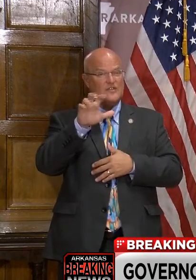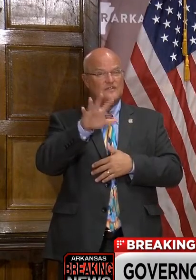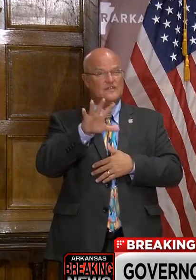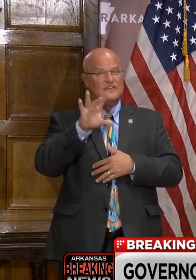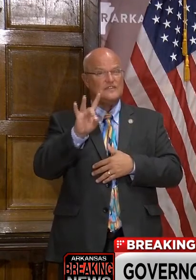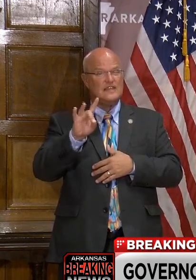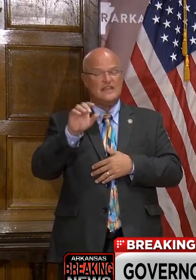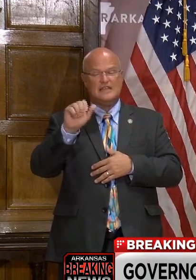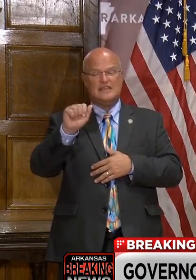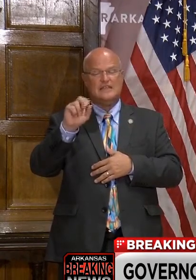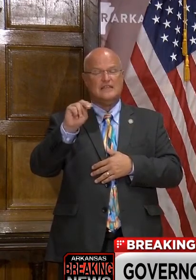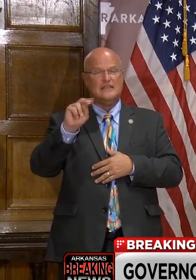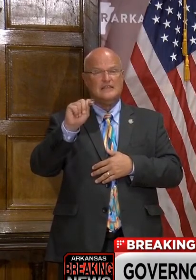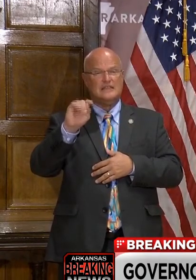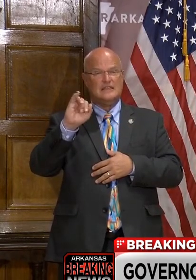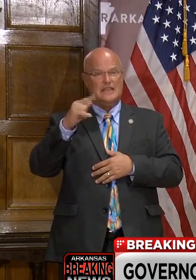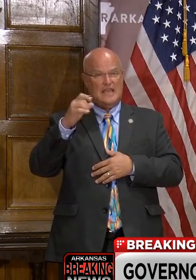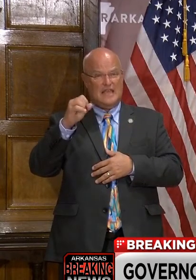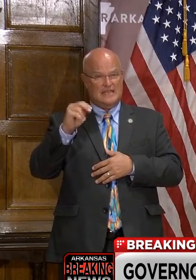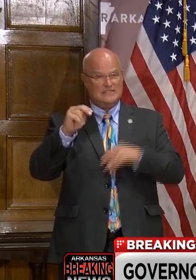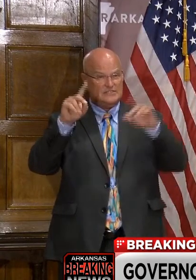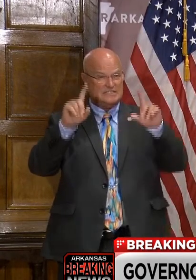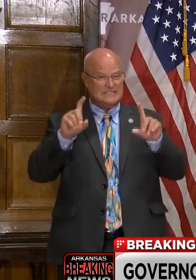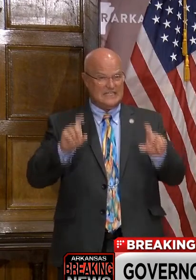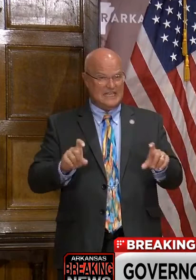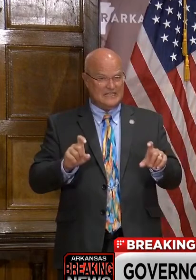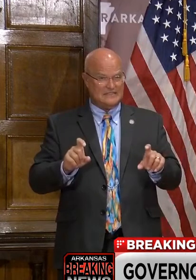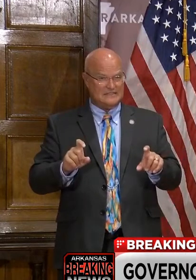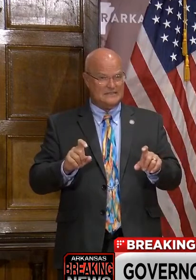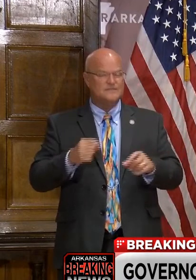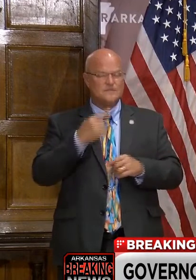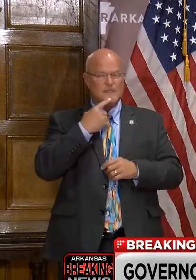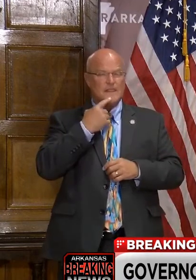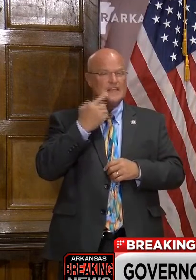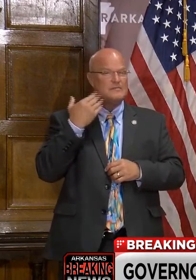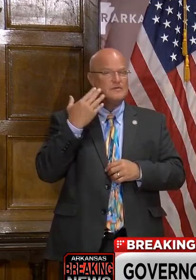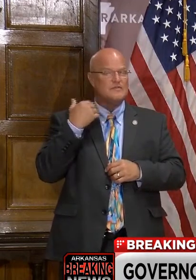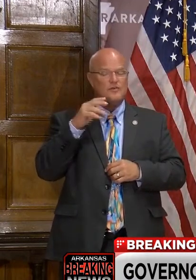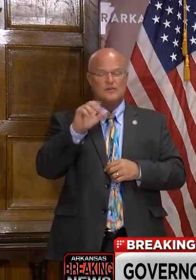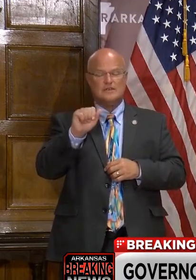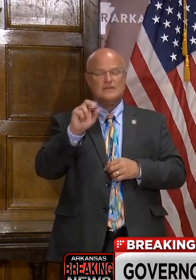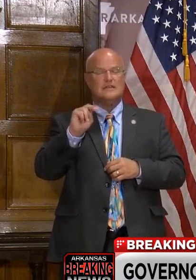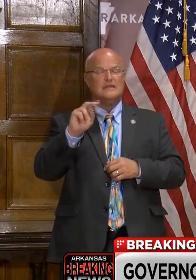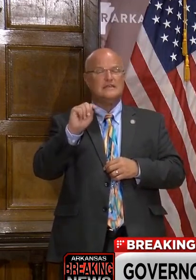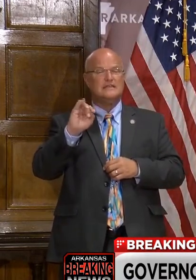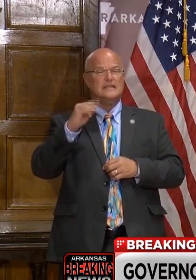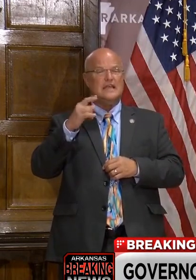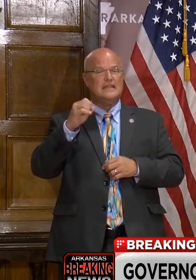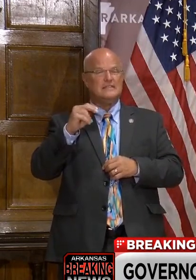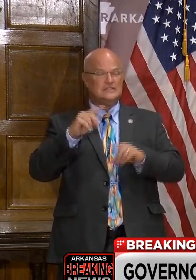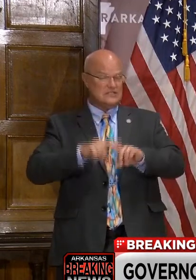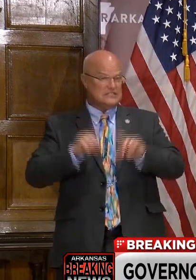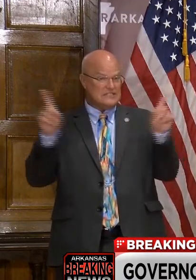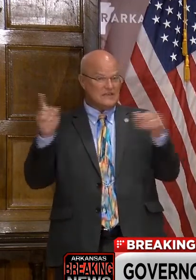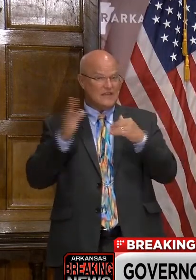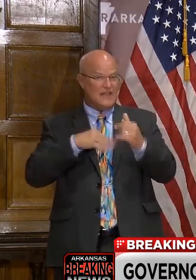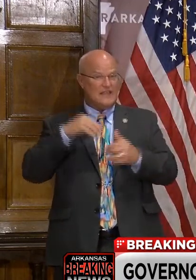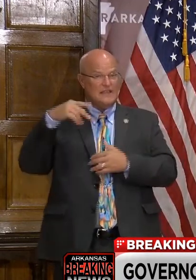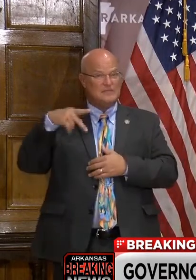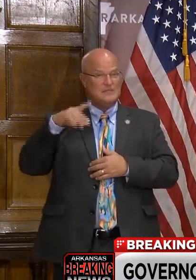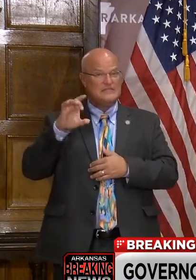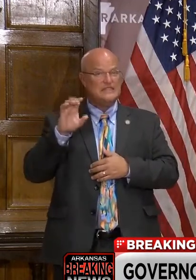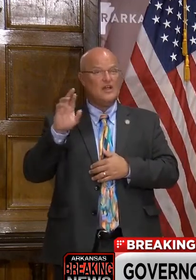10,358 antigen tests. And as I mentioned, the antigen tests are different from the PCR tests. We keep them